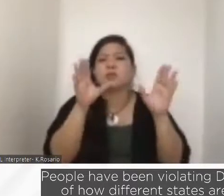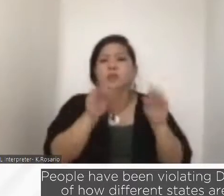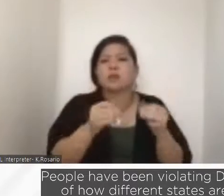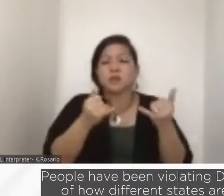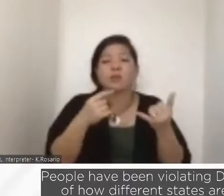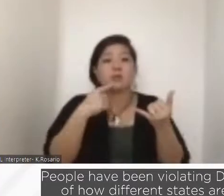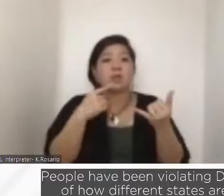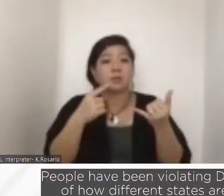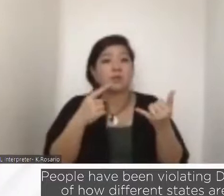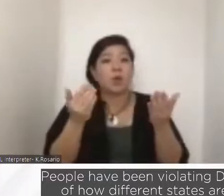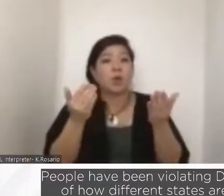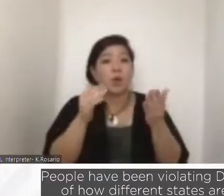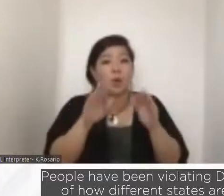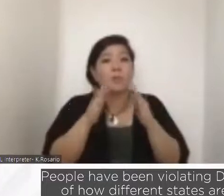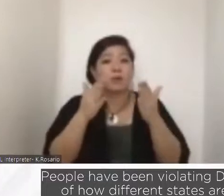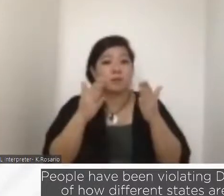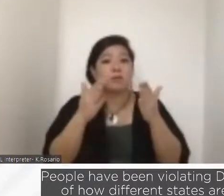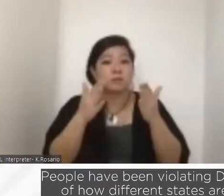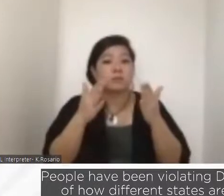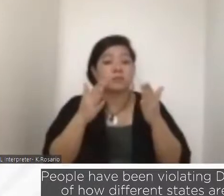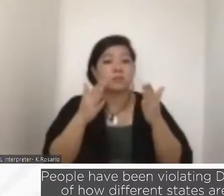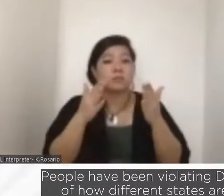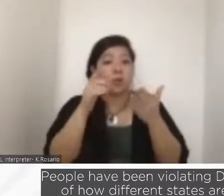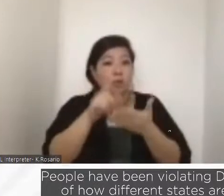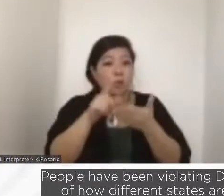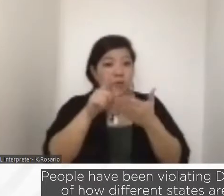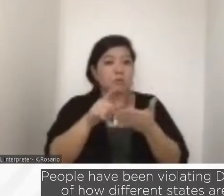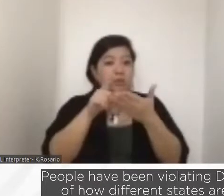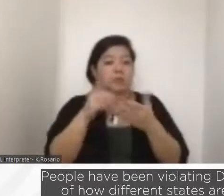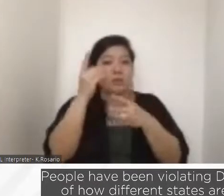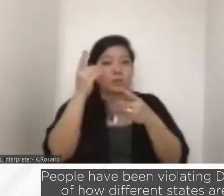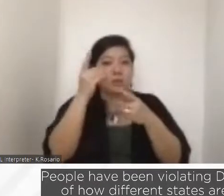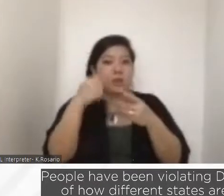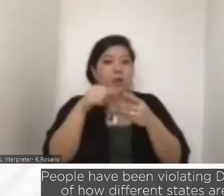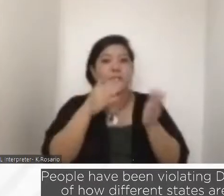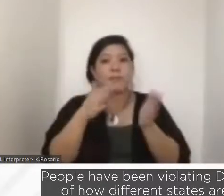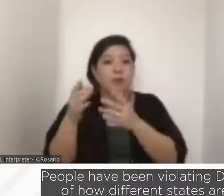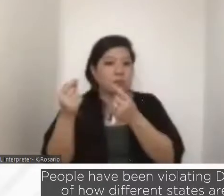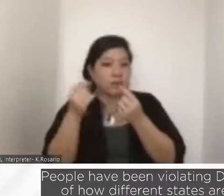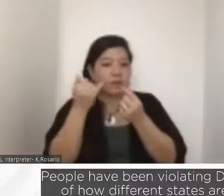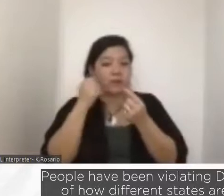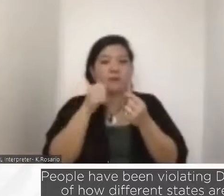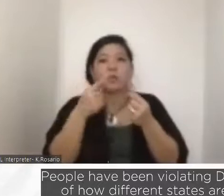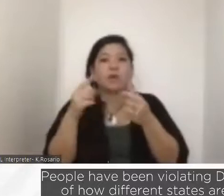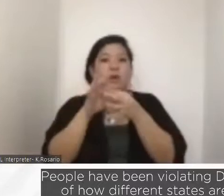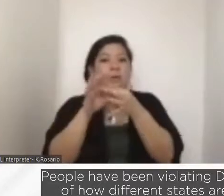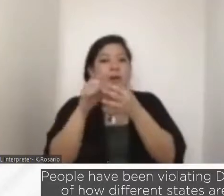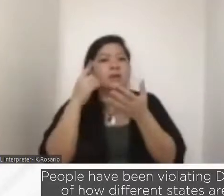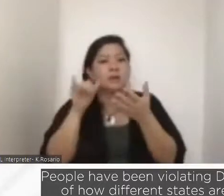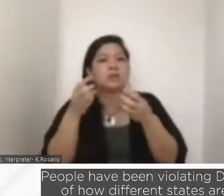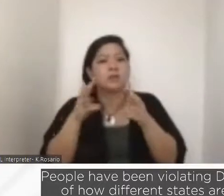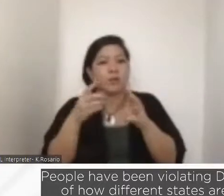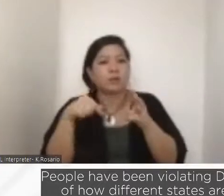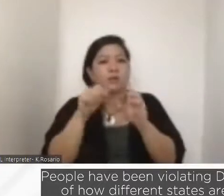way we open is by lowering disease transmission. And we have a plan to do that if everyone cooperates. I think that's the way you appeal